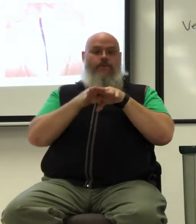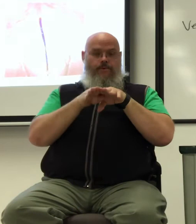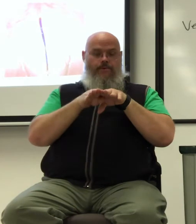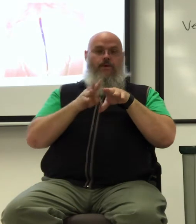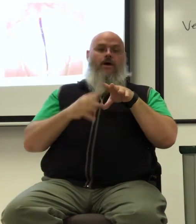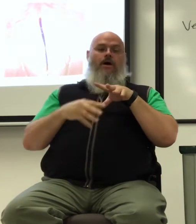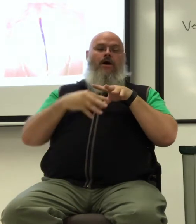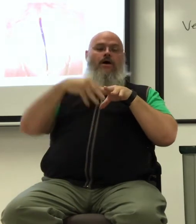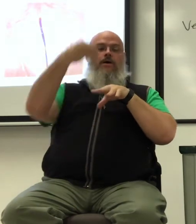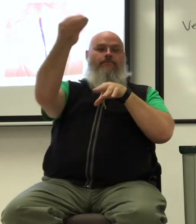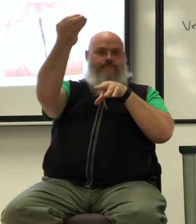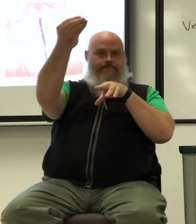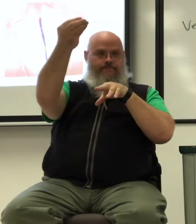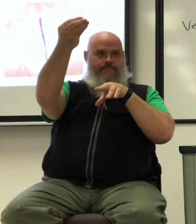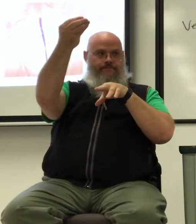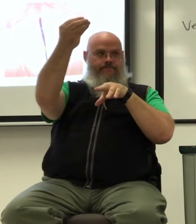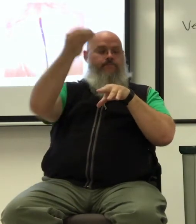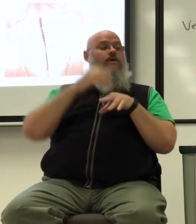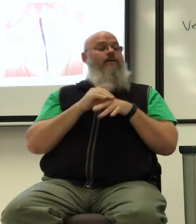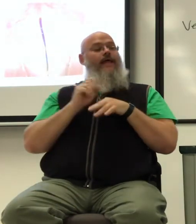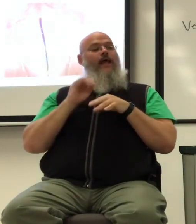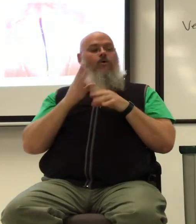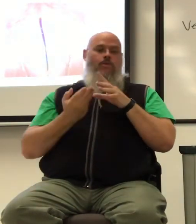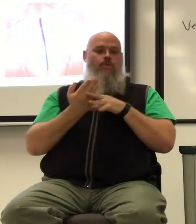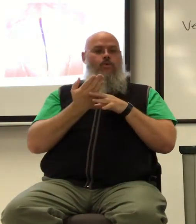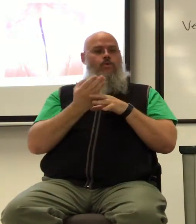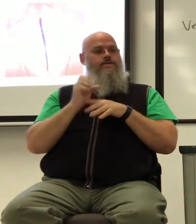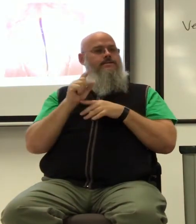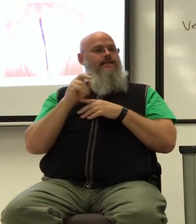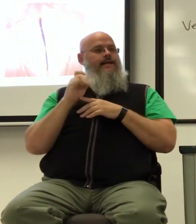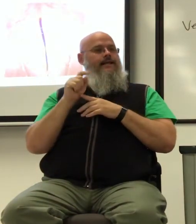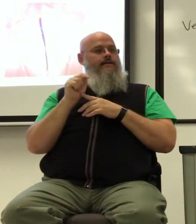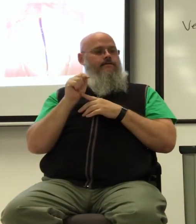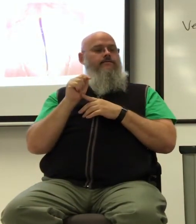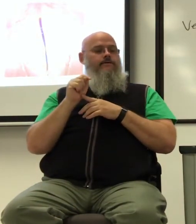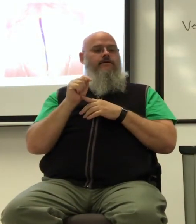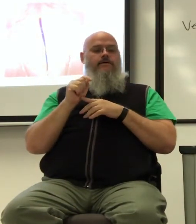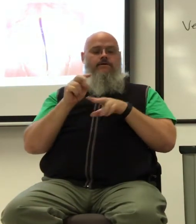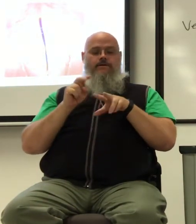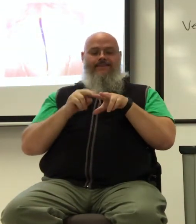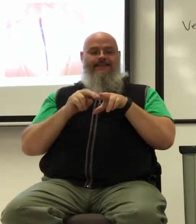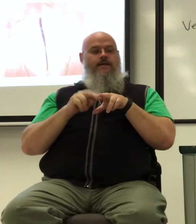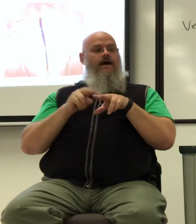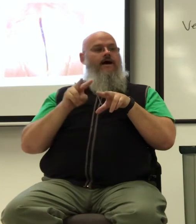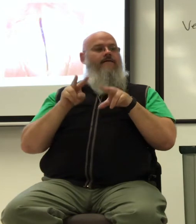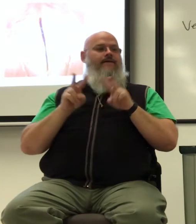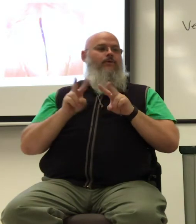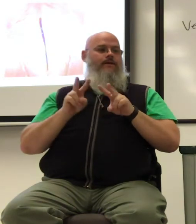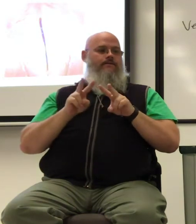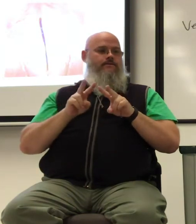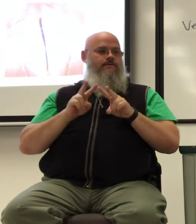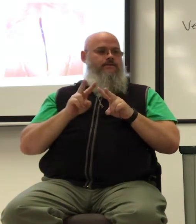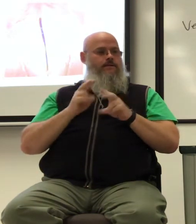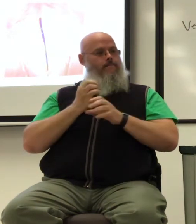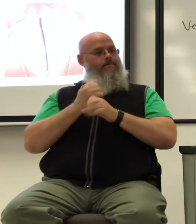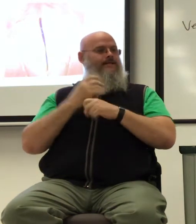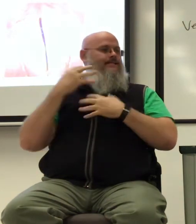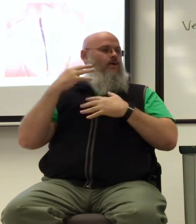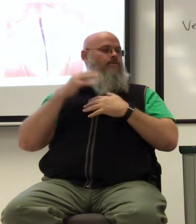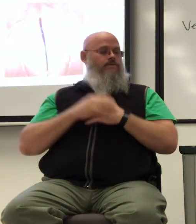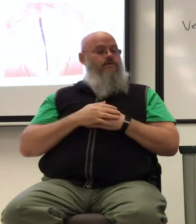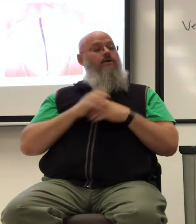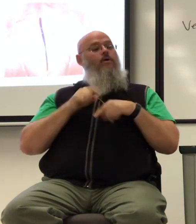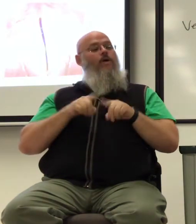closed. Air is forced to whistle through a slit, vibrating the vocal cords, producing sound. So that's why when